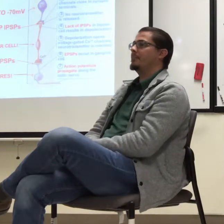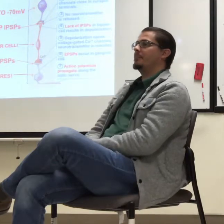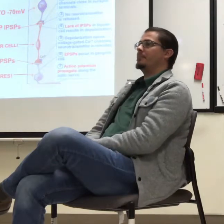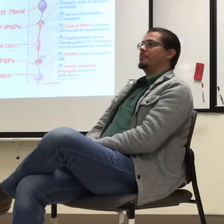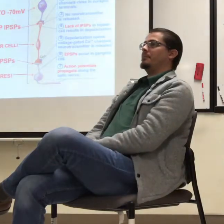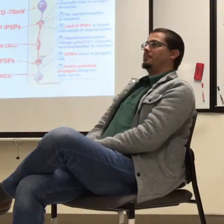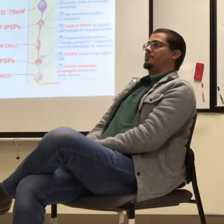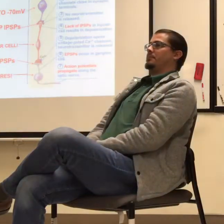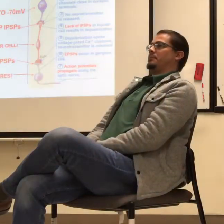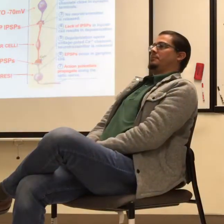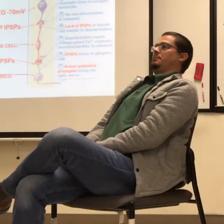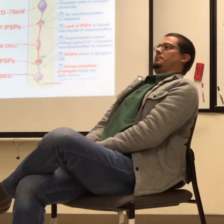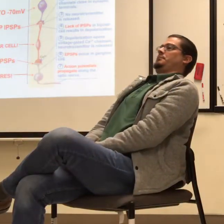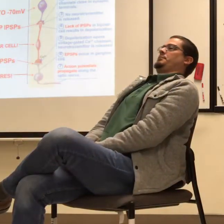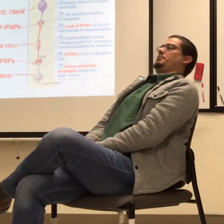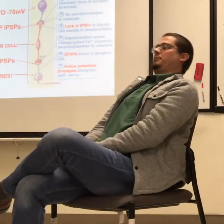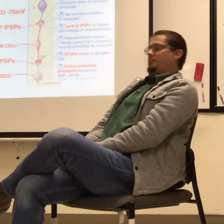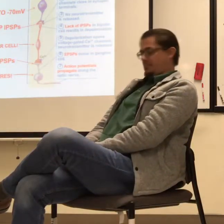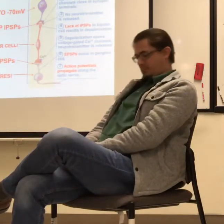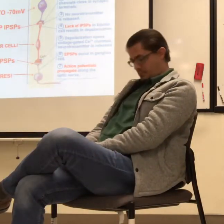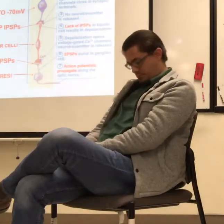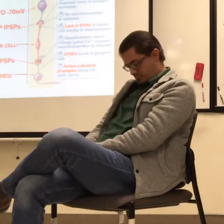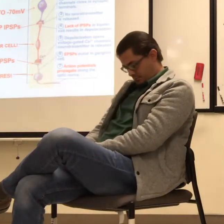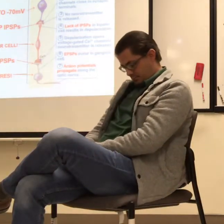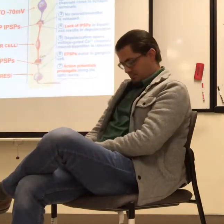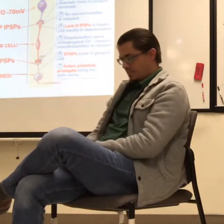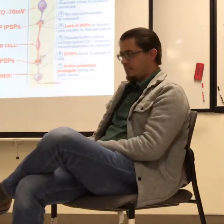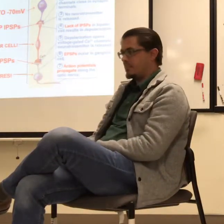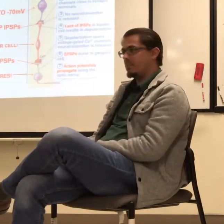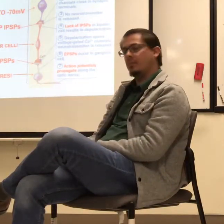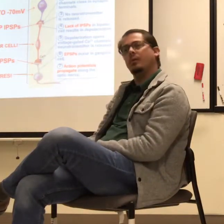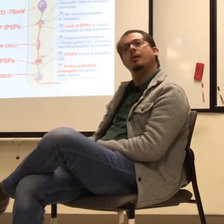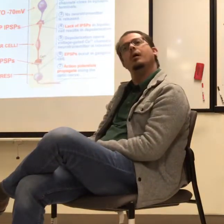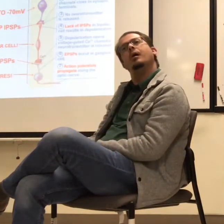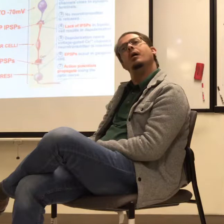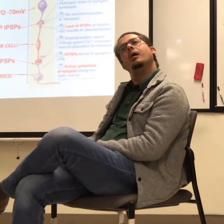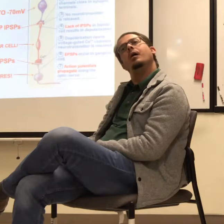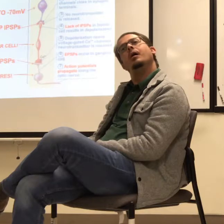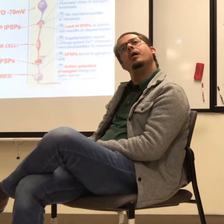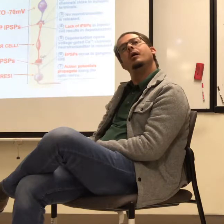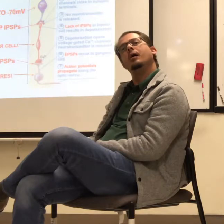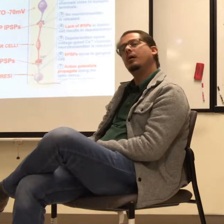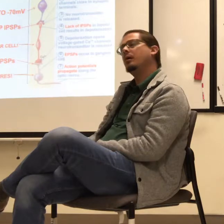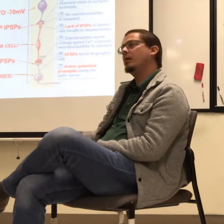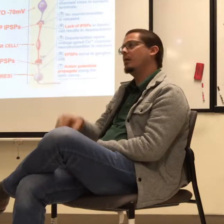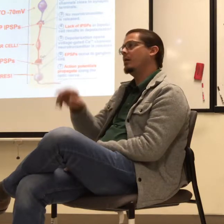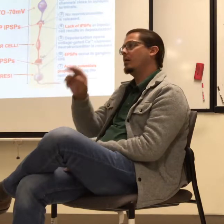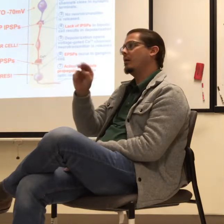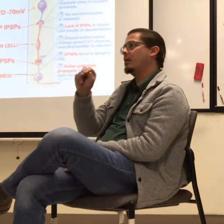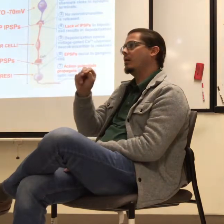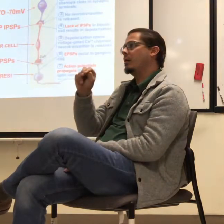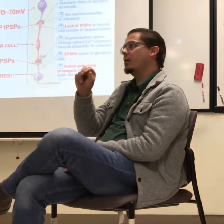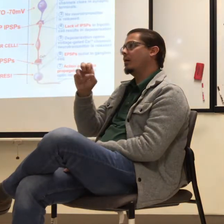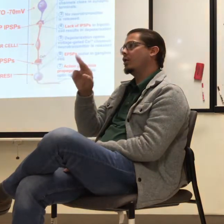That's what I'll say. So I'll draw neurotransmitters